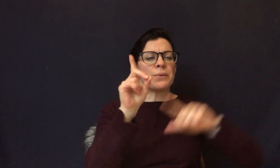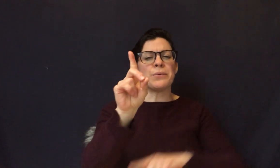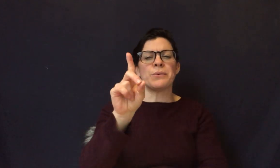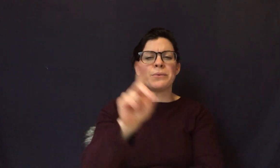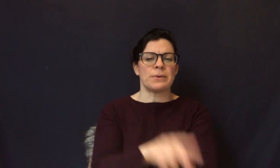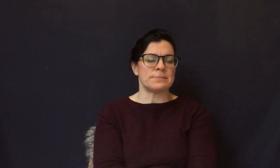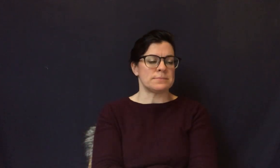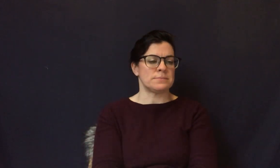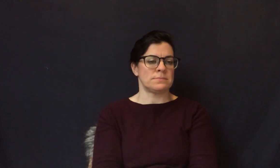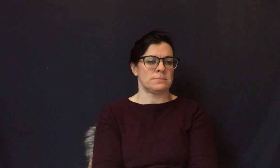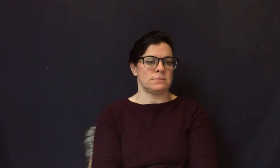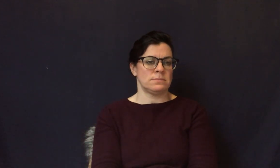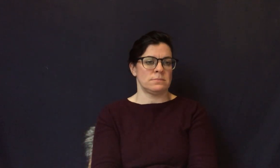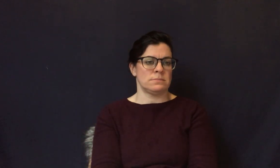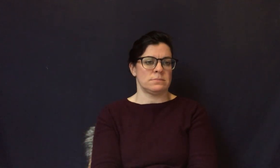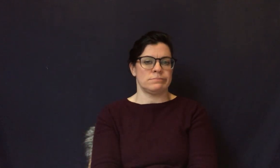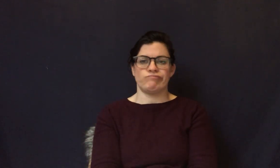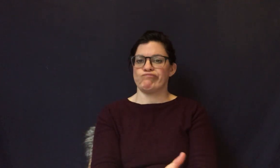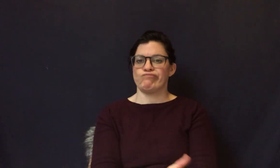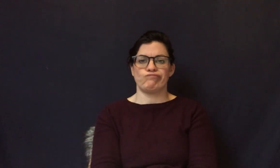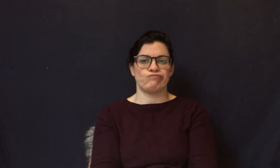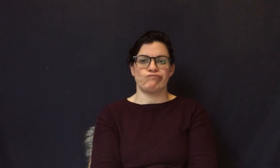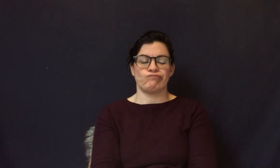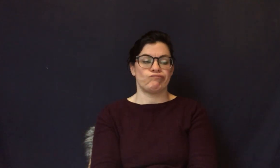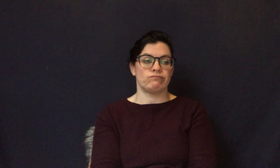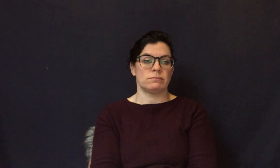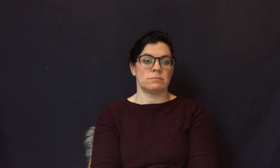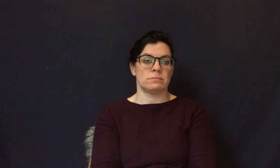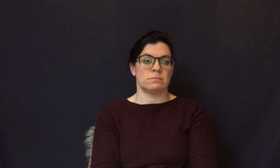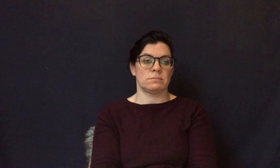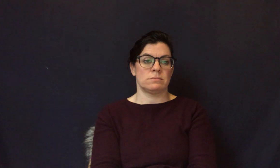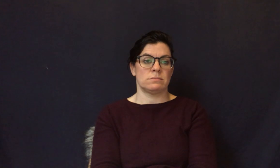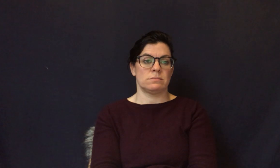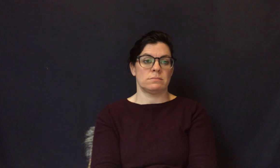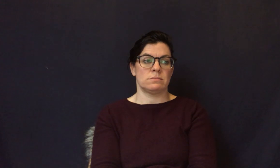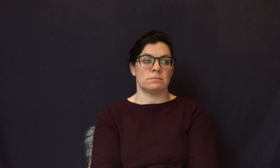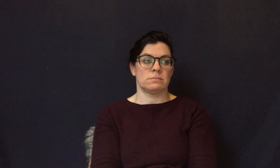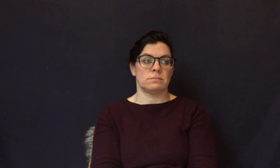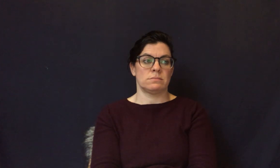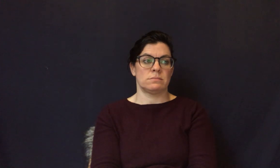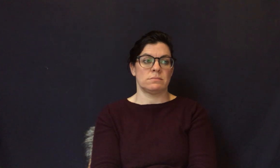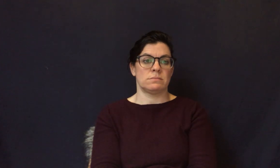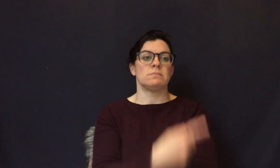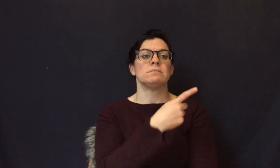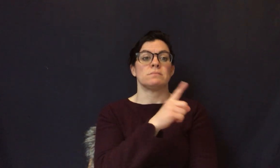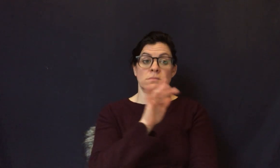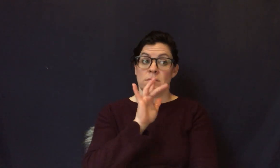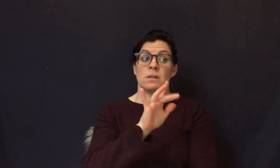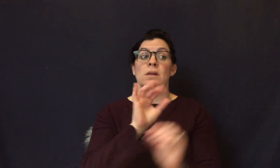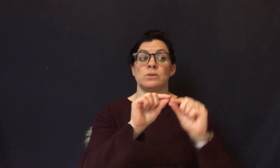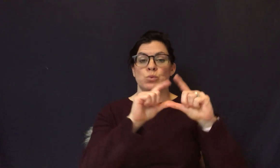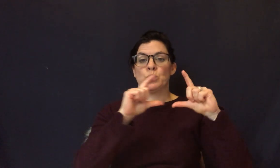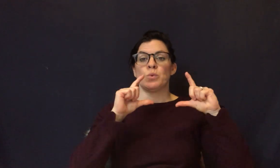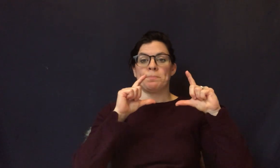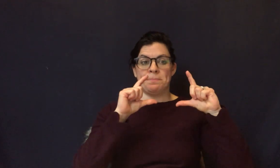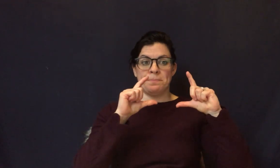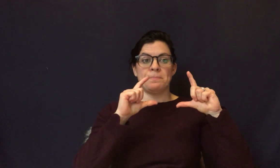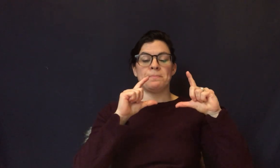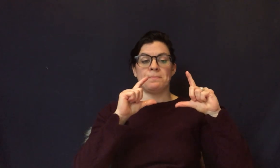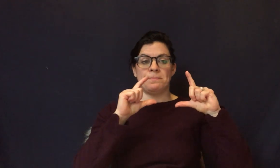Oh, I now think, I got. I think you can zoom in. Think I can zoom in, huh? Oh, look at that. Right there, Sam. What do you